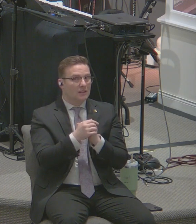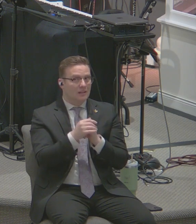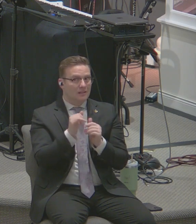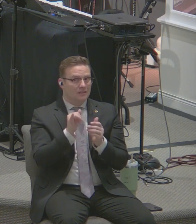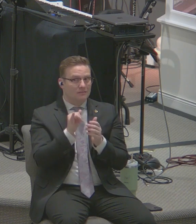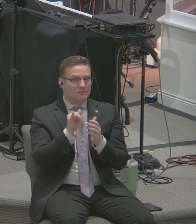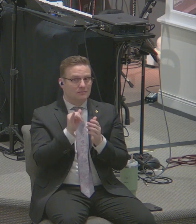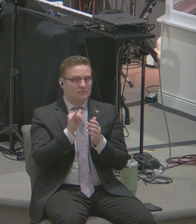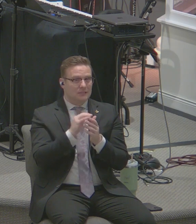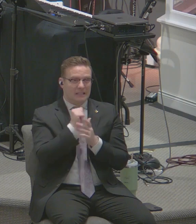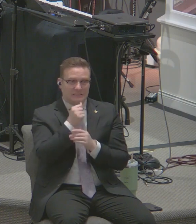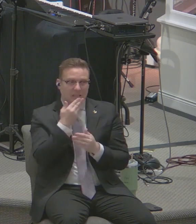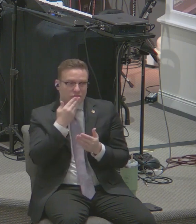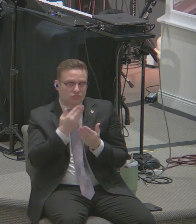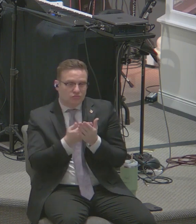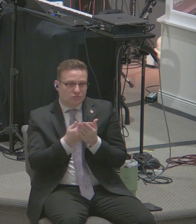job.